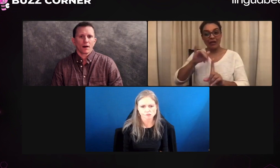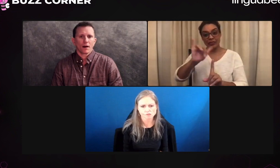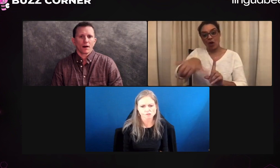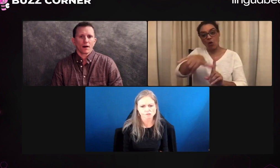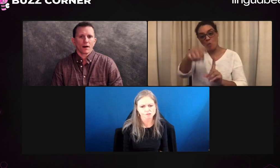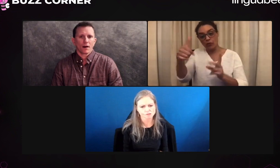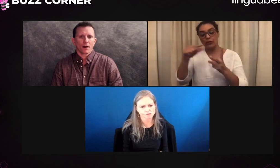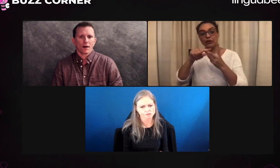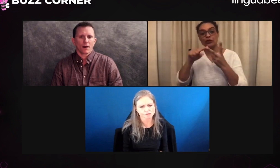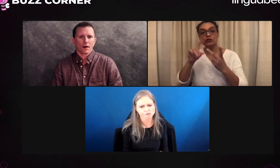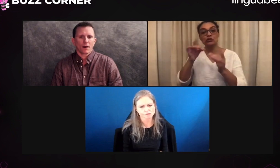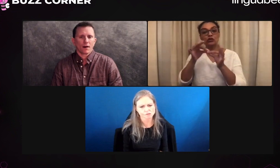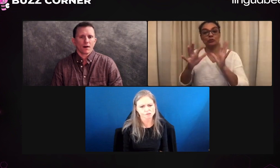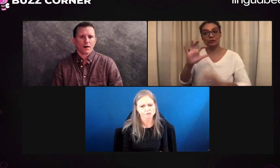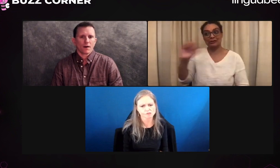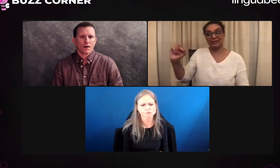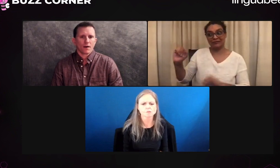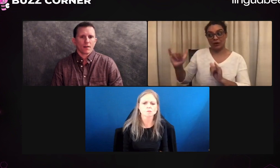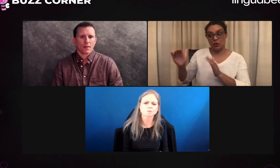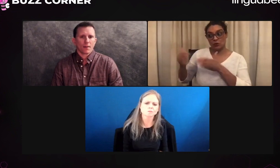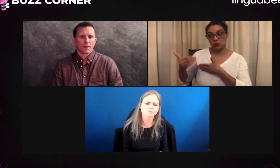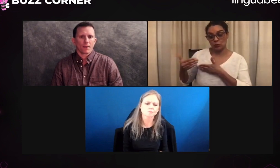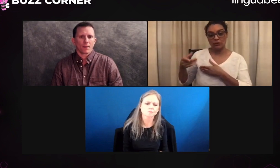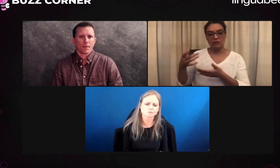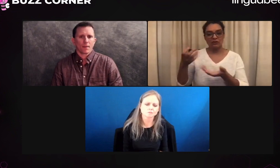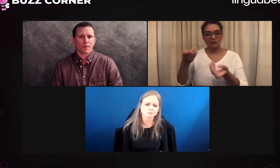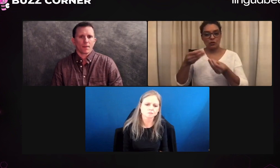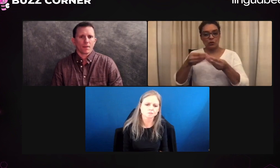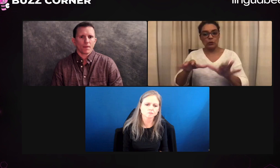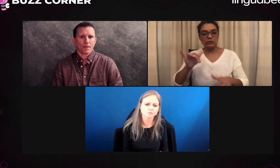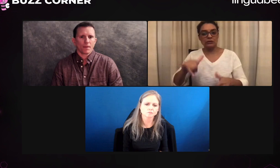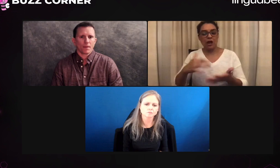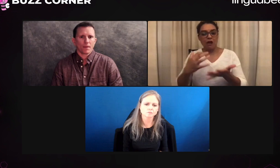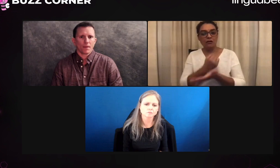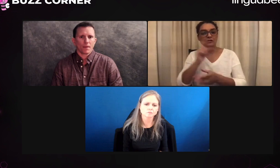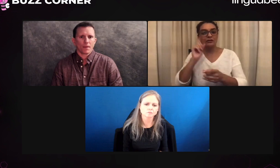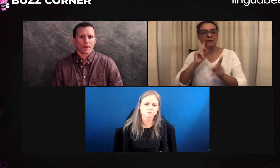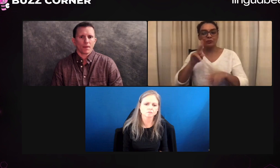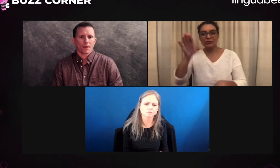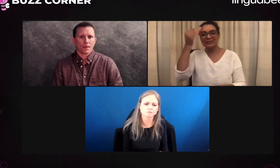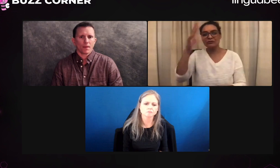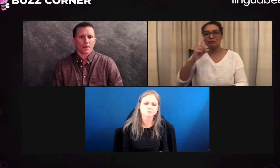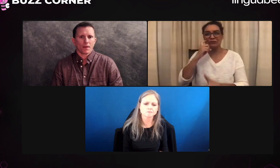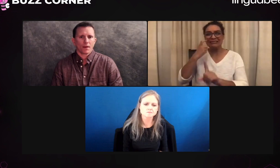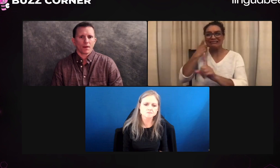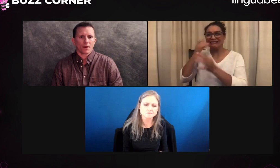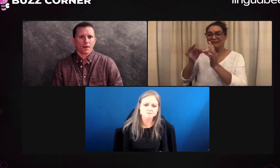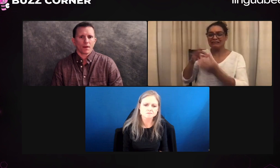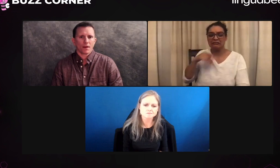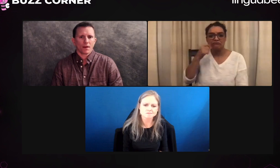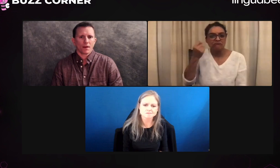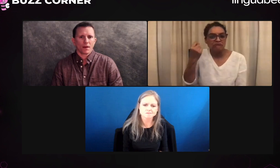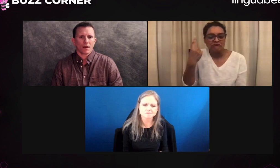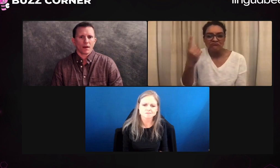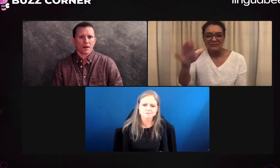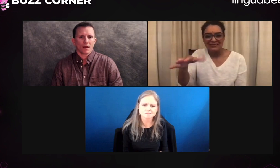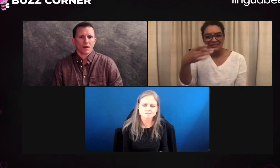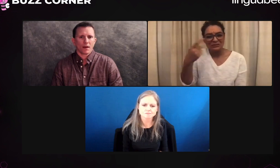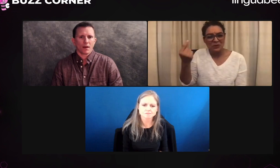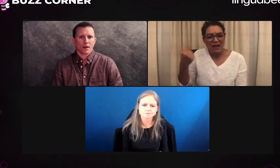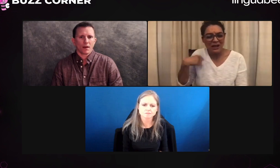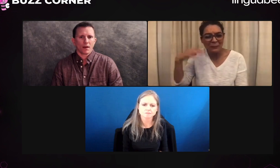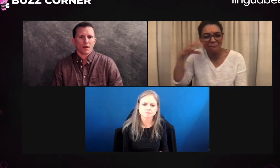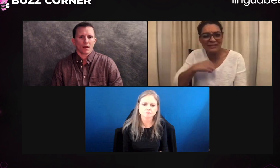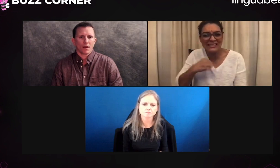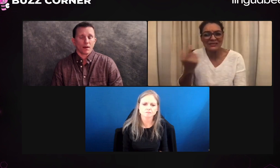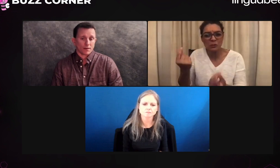the doctor instead of using that time to get clarification with you. I think that there's an opportunity that is